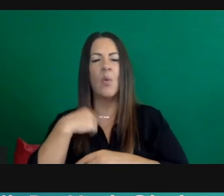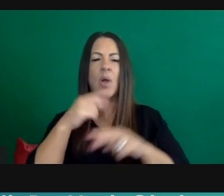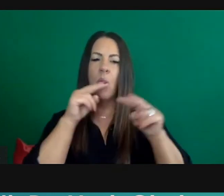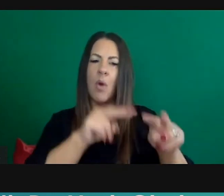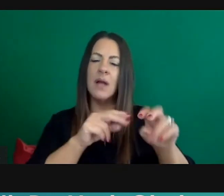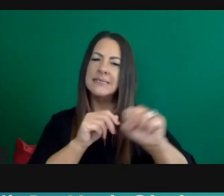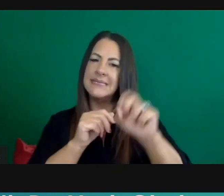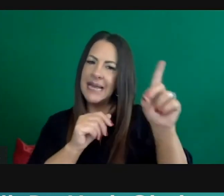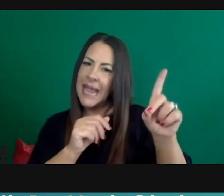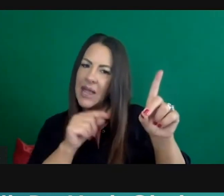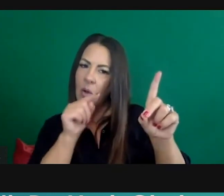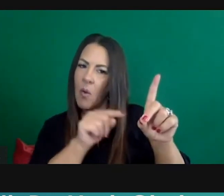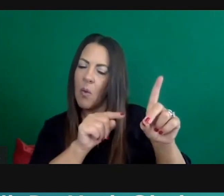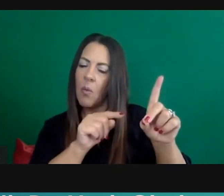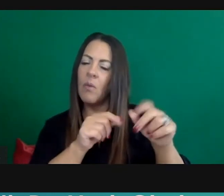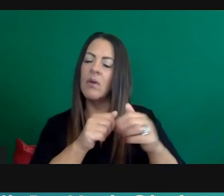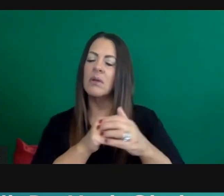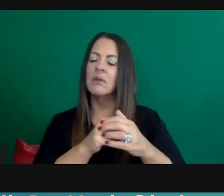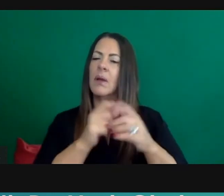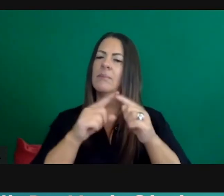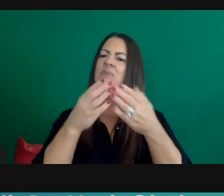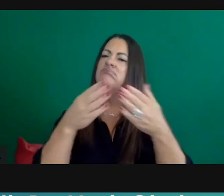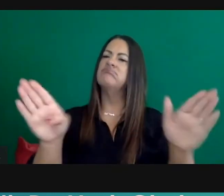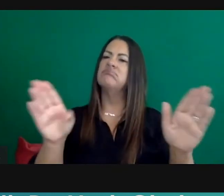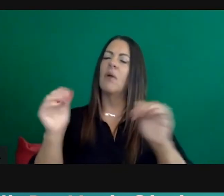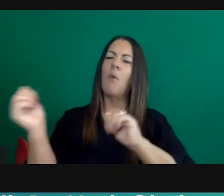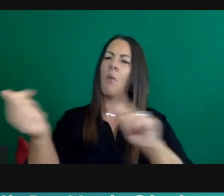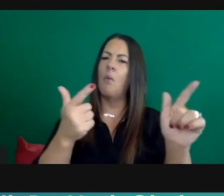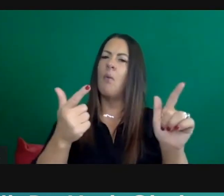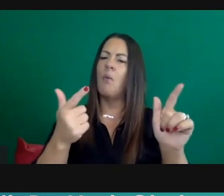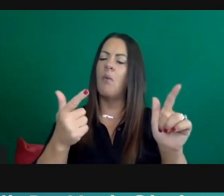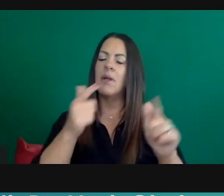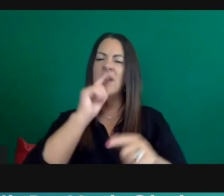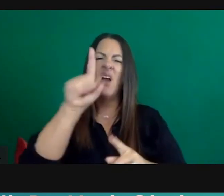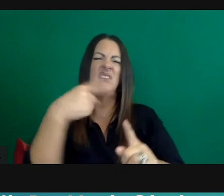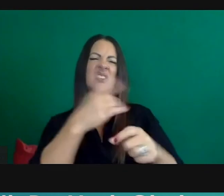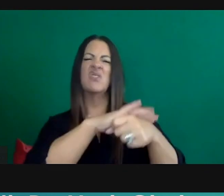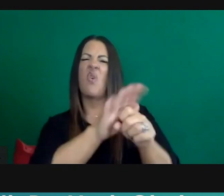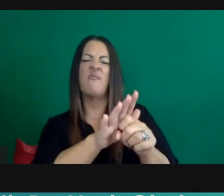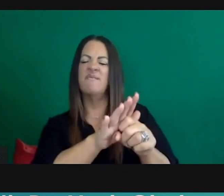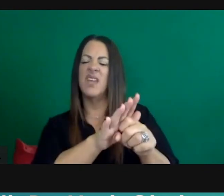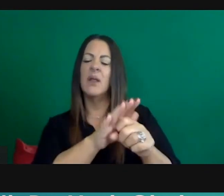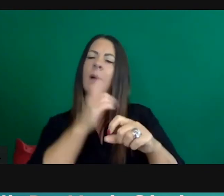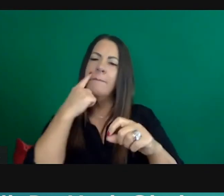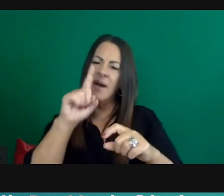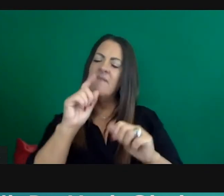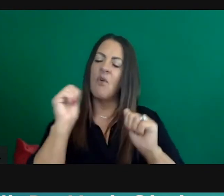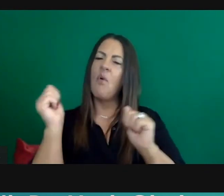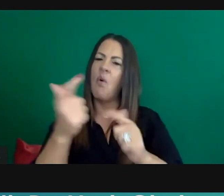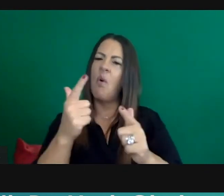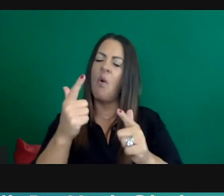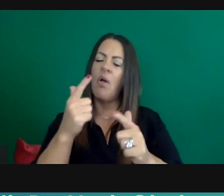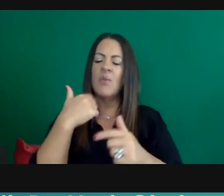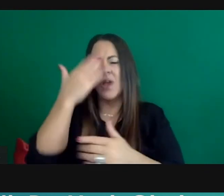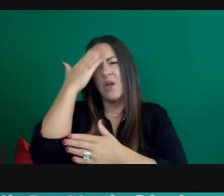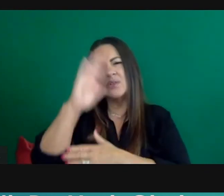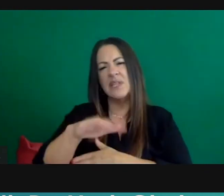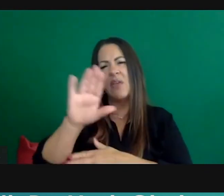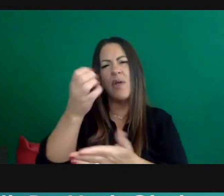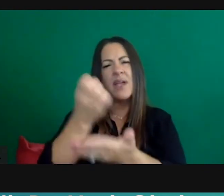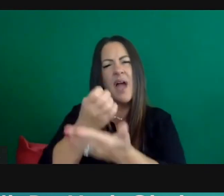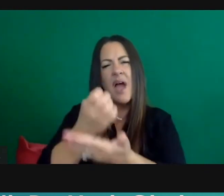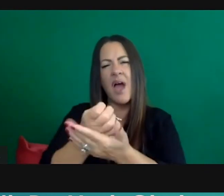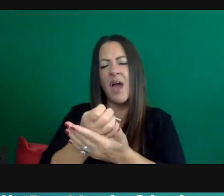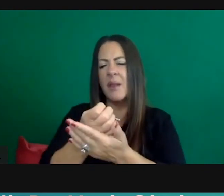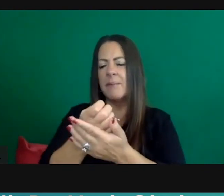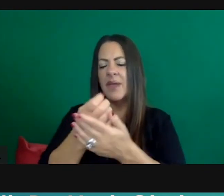but also the broader, in the broadest way, not just COVID health, but the broad economic health. As it relates to